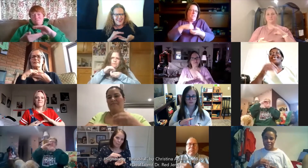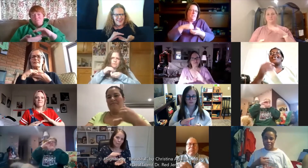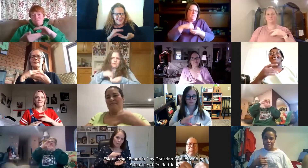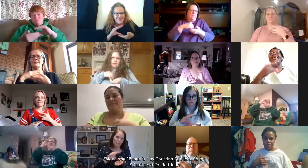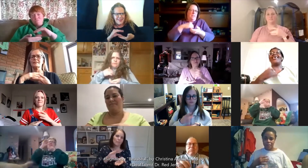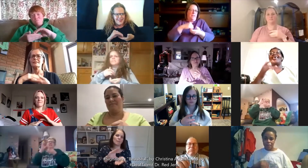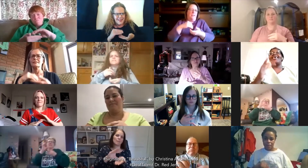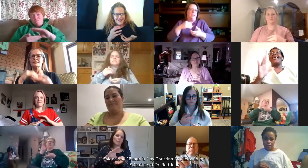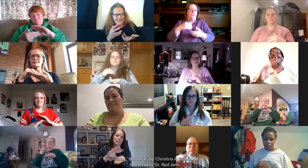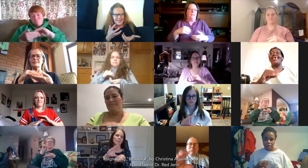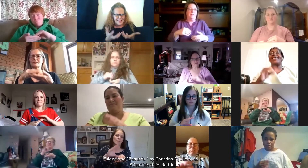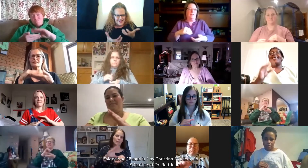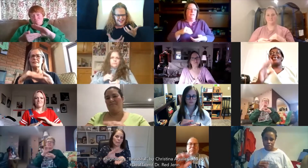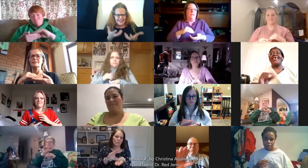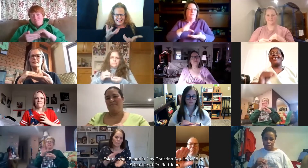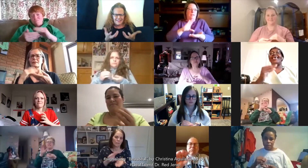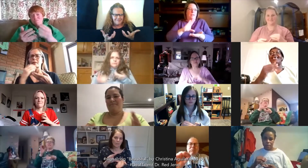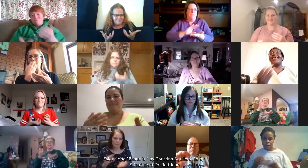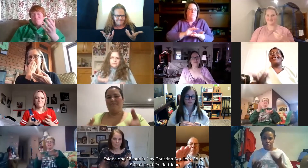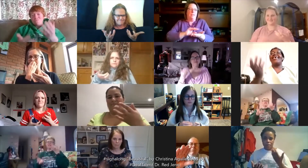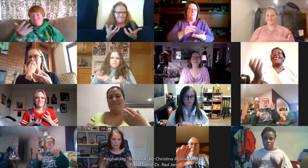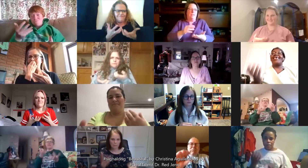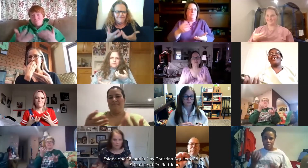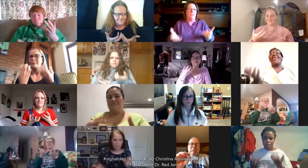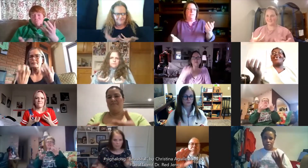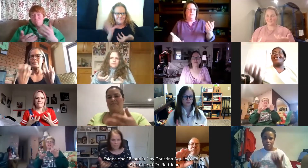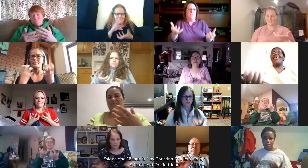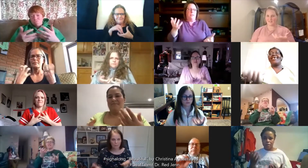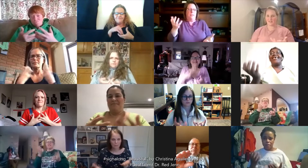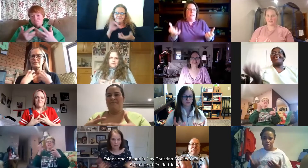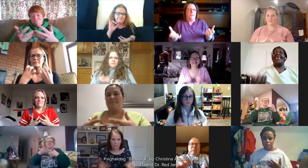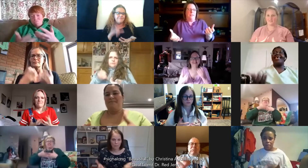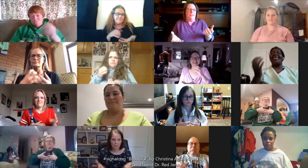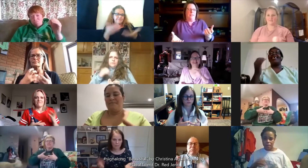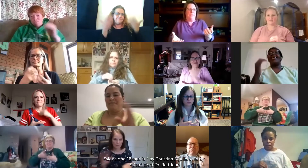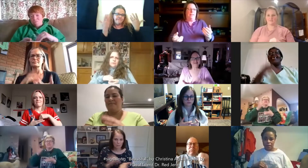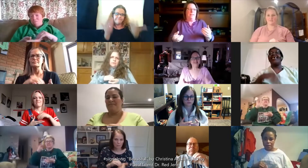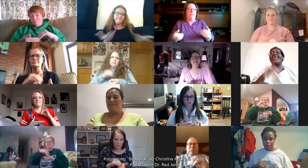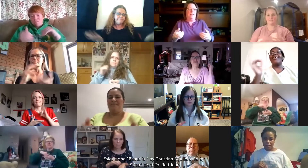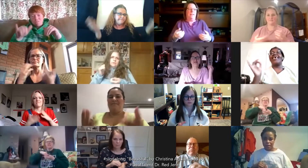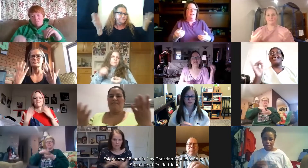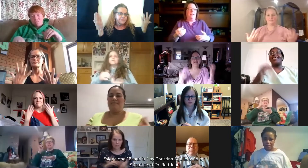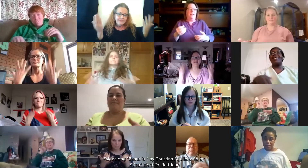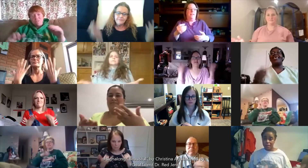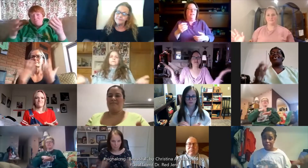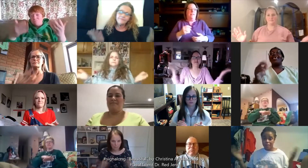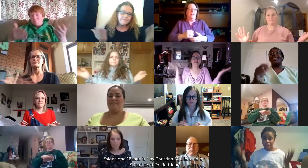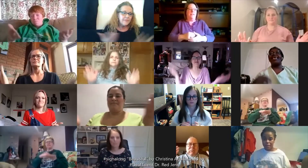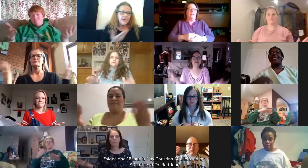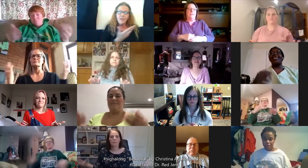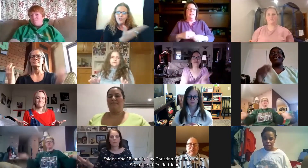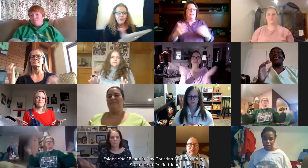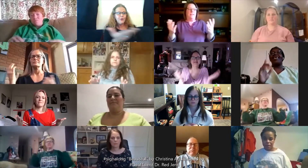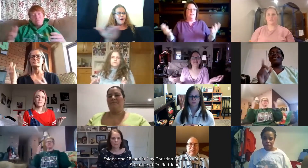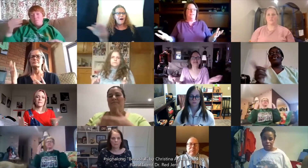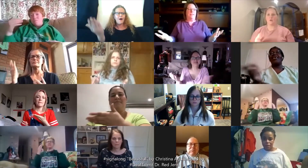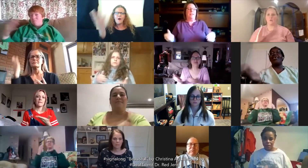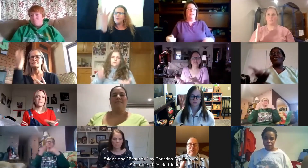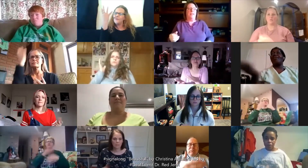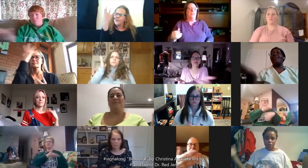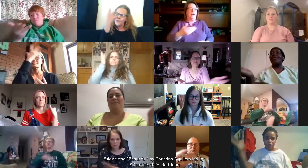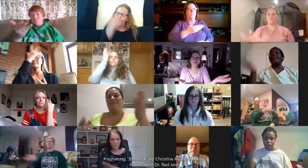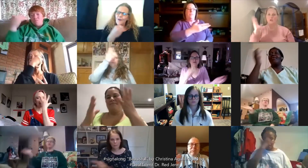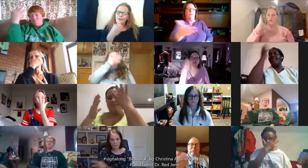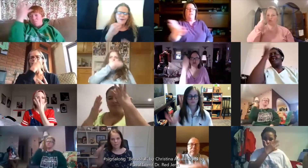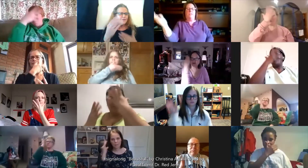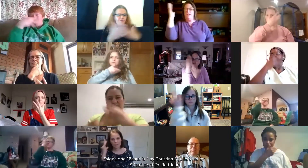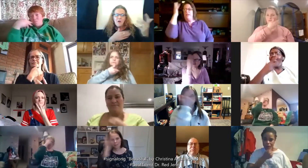in